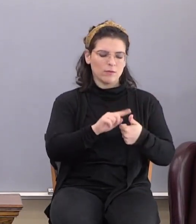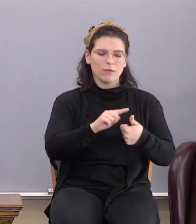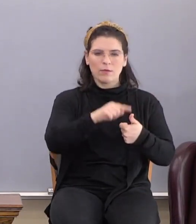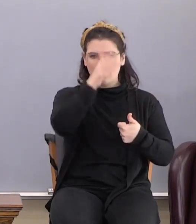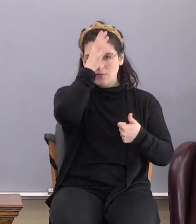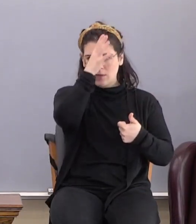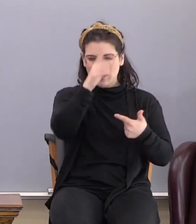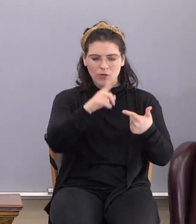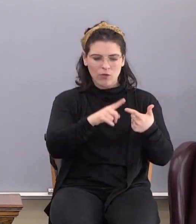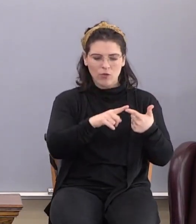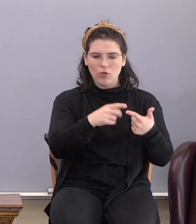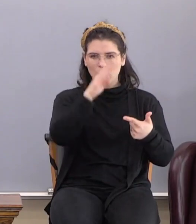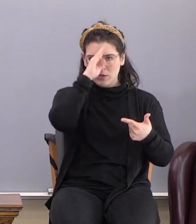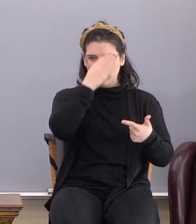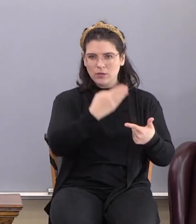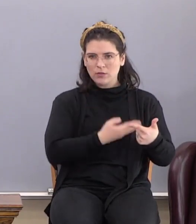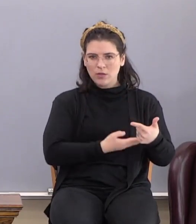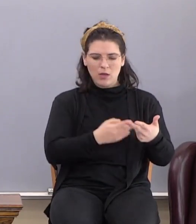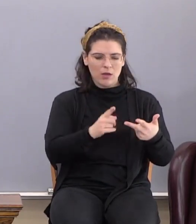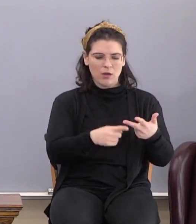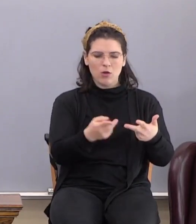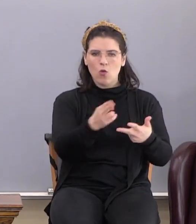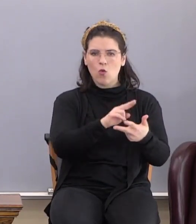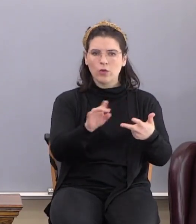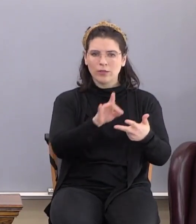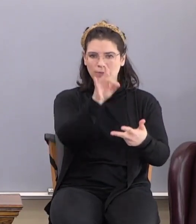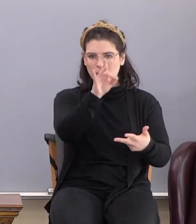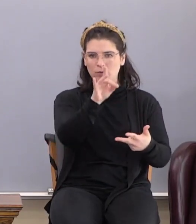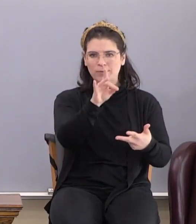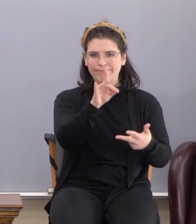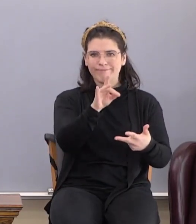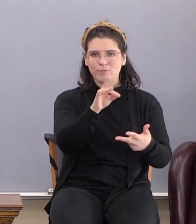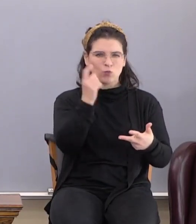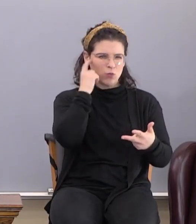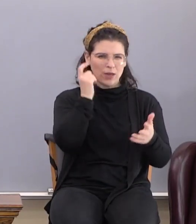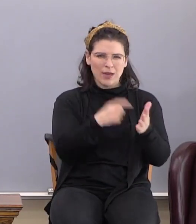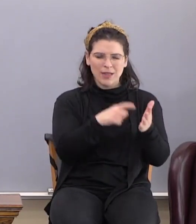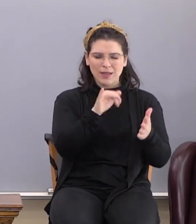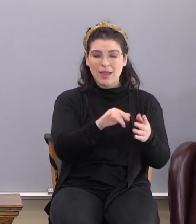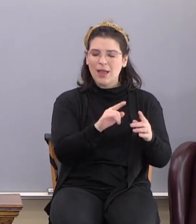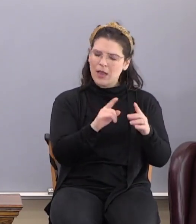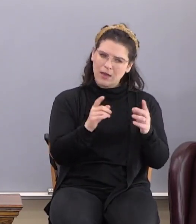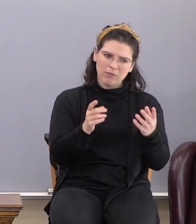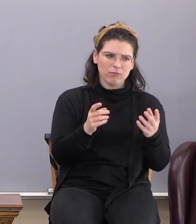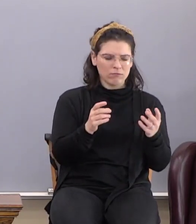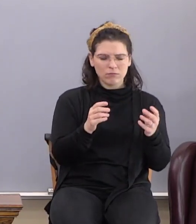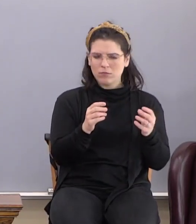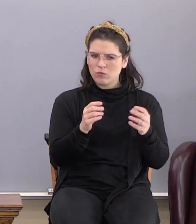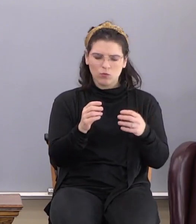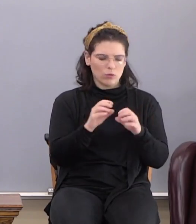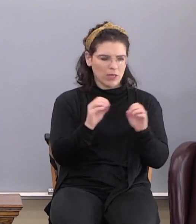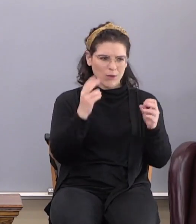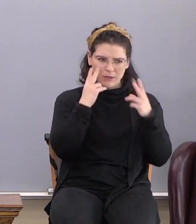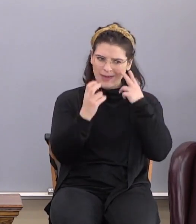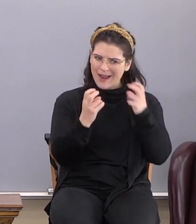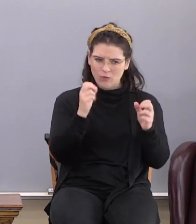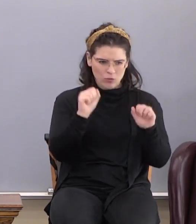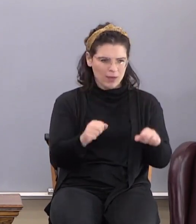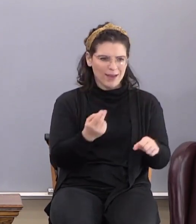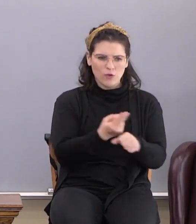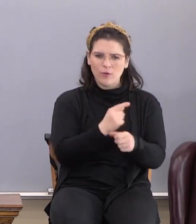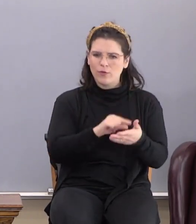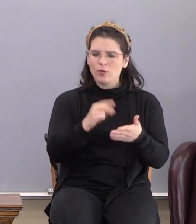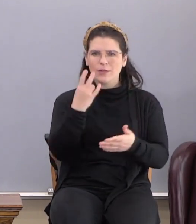Holy Spirit. And without question, you can use 17 as a proof text that, listen, when